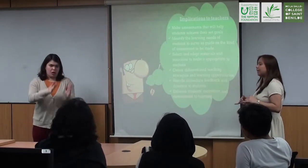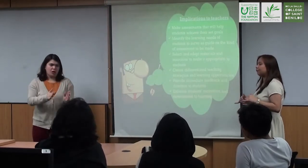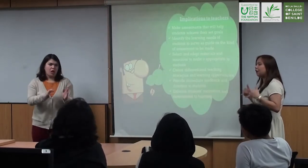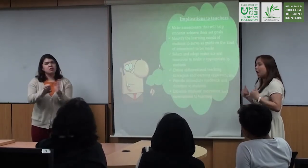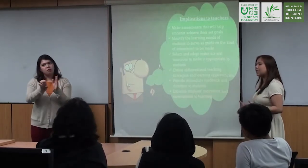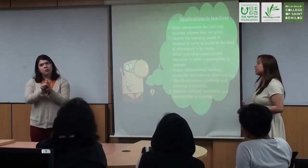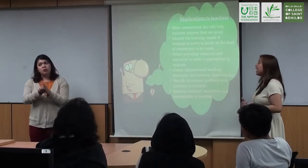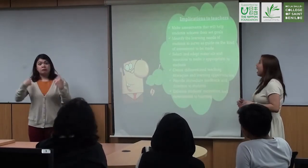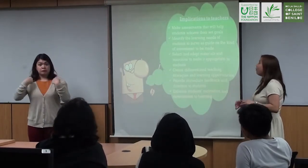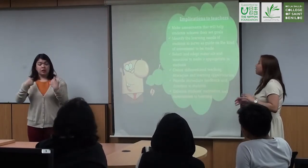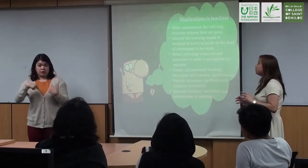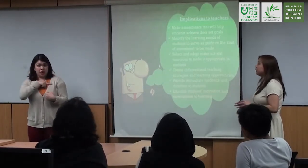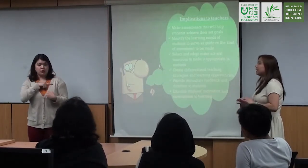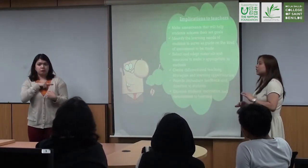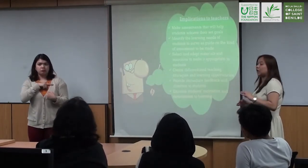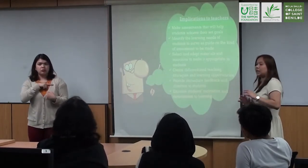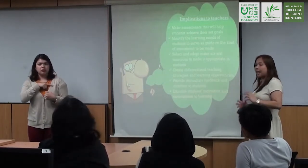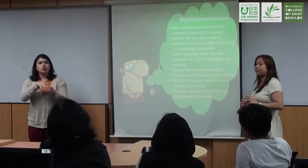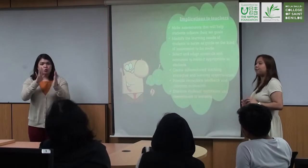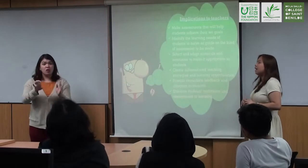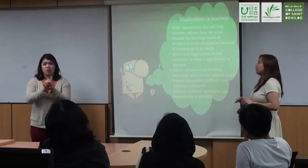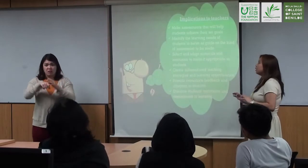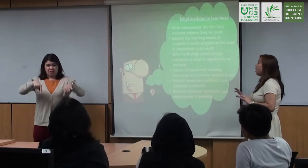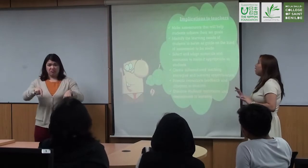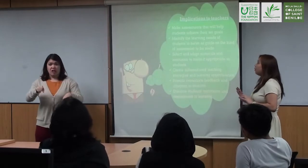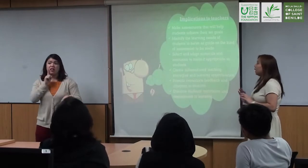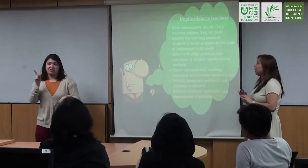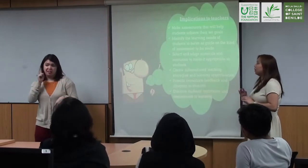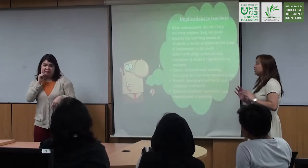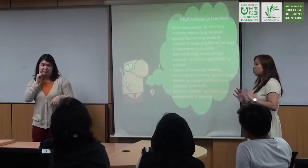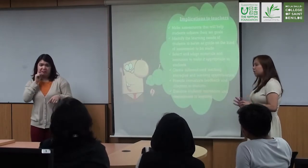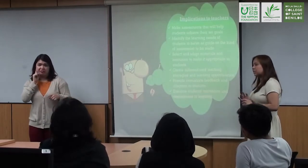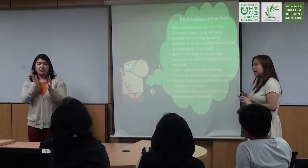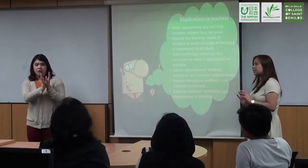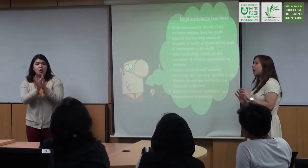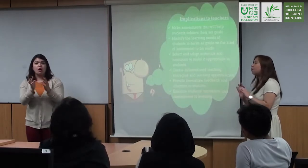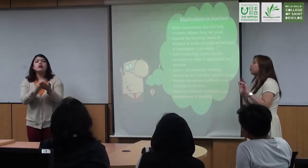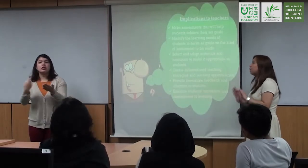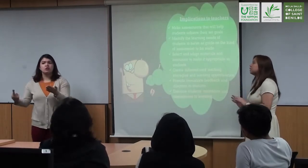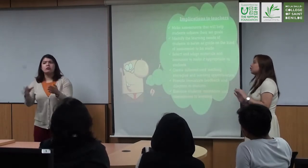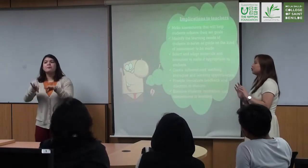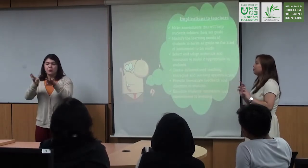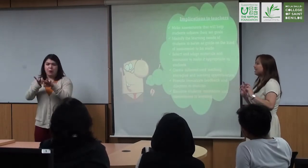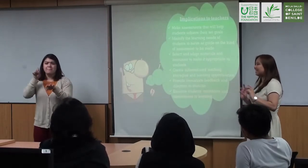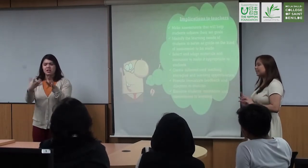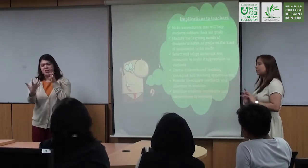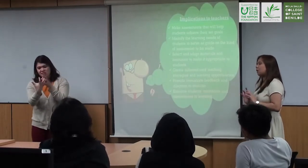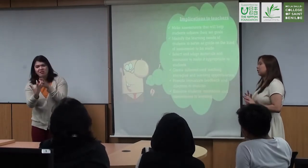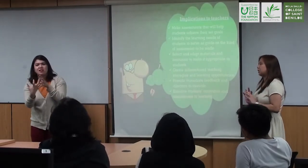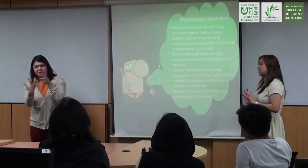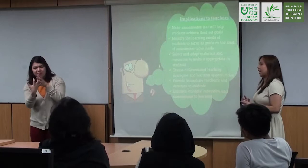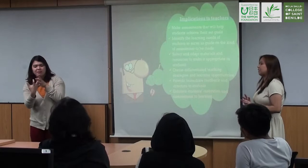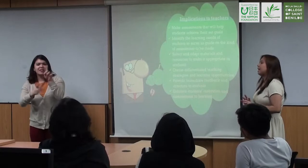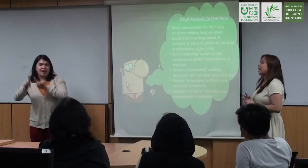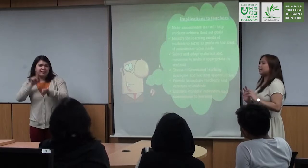students. So like for us, our students are deaf. So our resources, our words should be